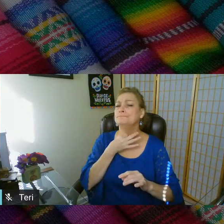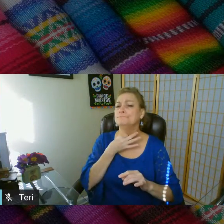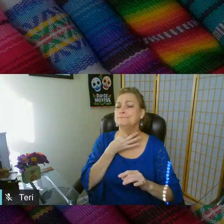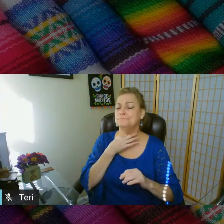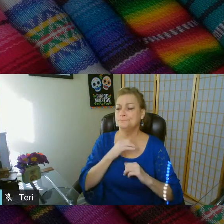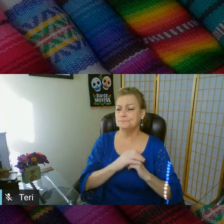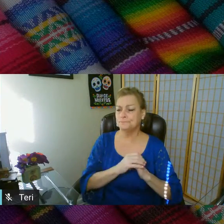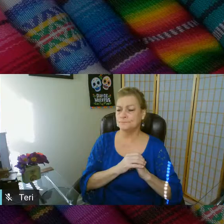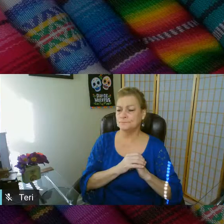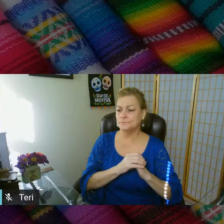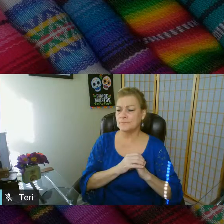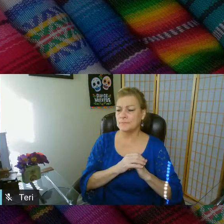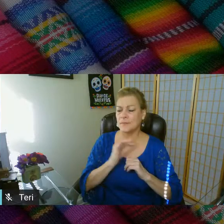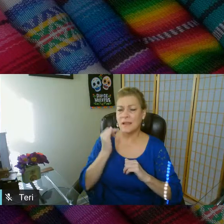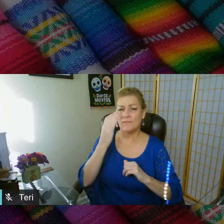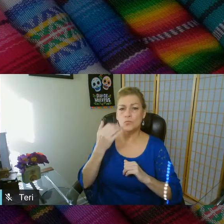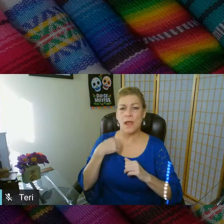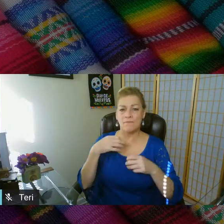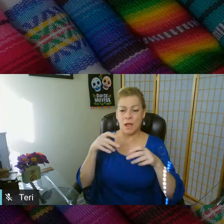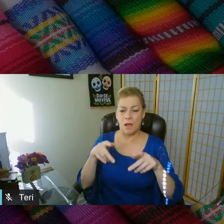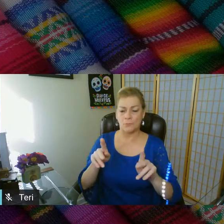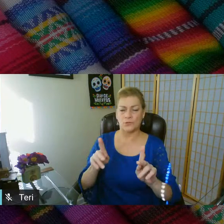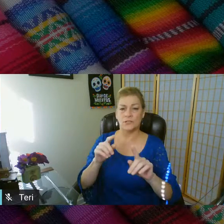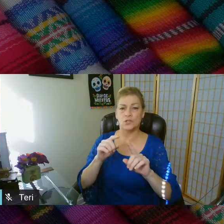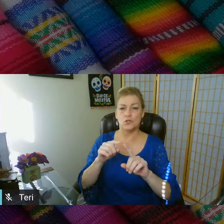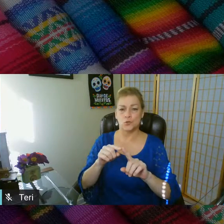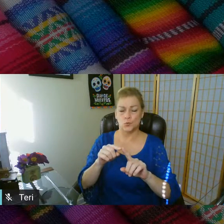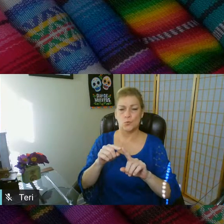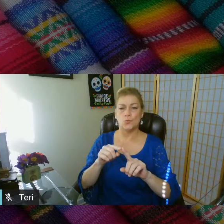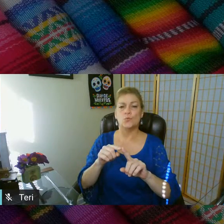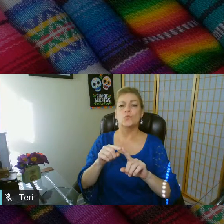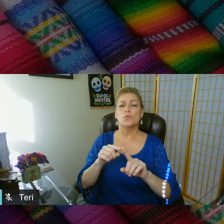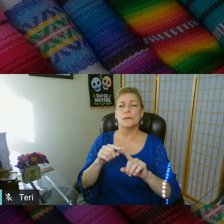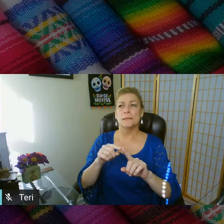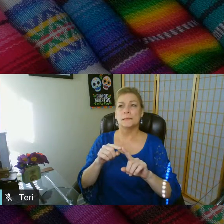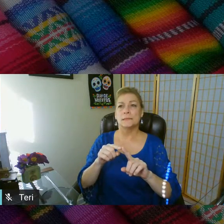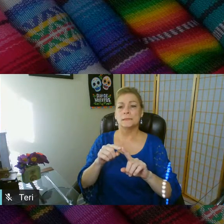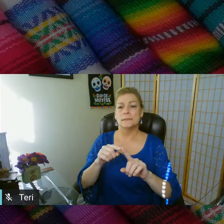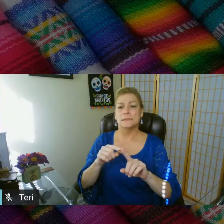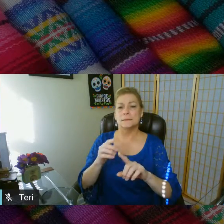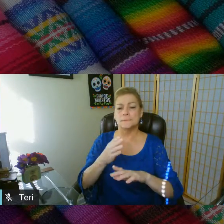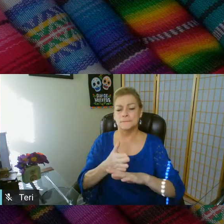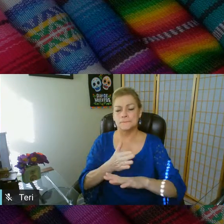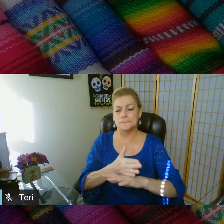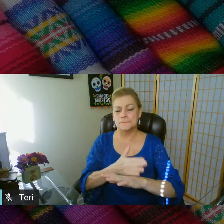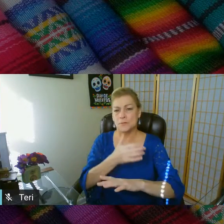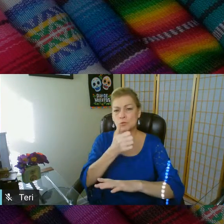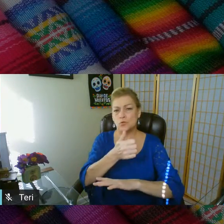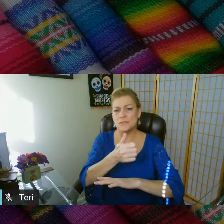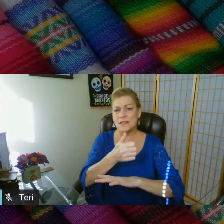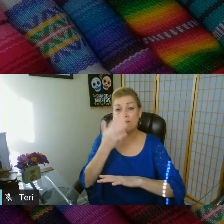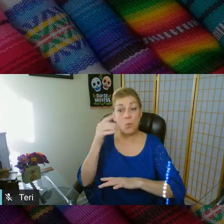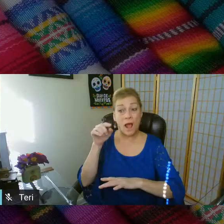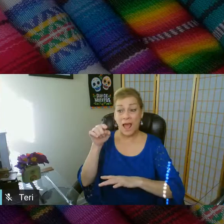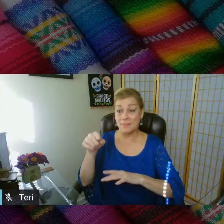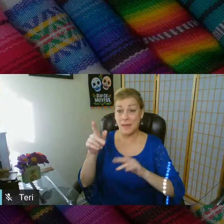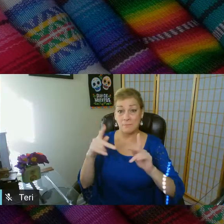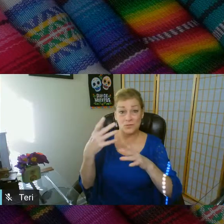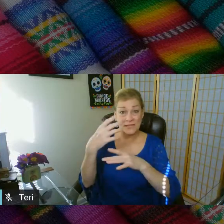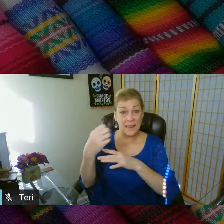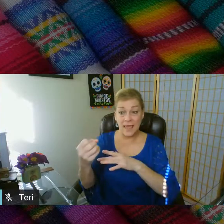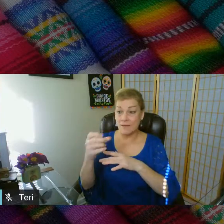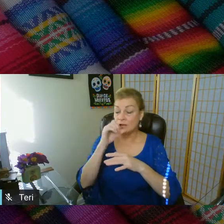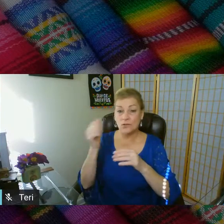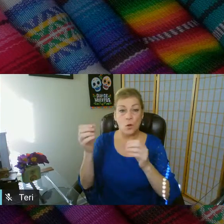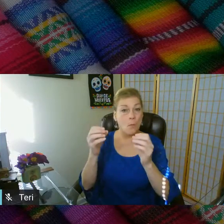an opportunity in that for you to do some work. Because if you are the only one holding that pain and suffering,